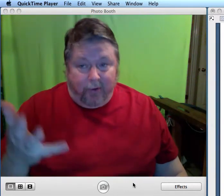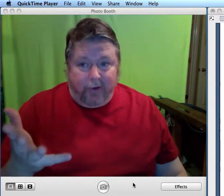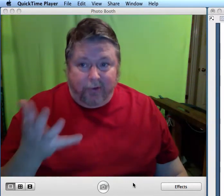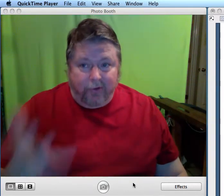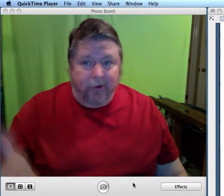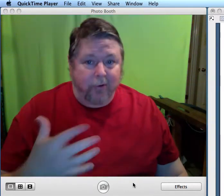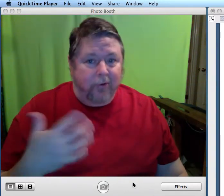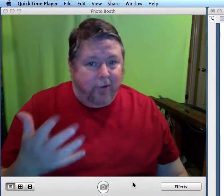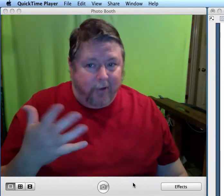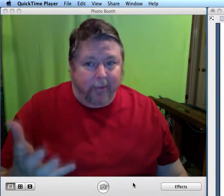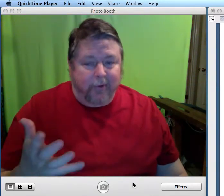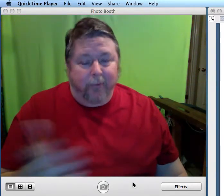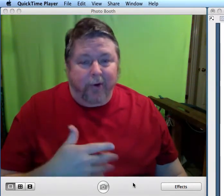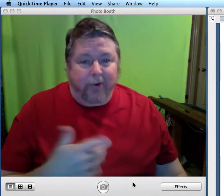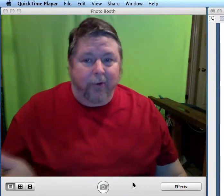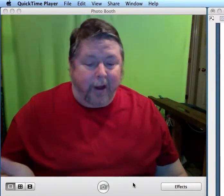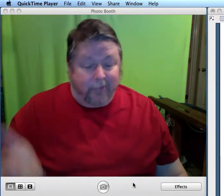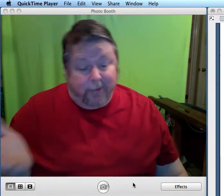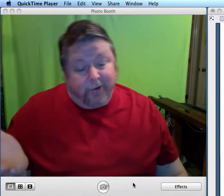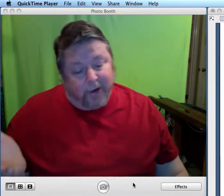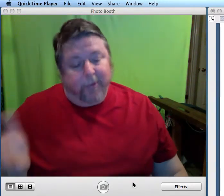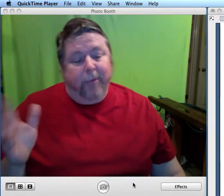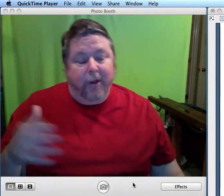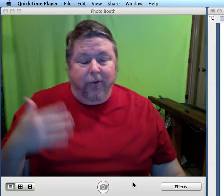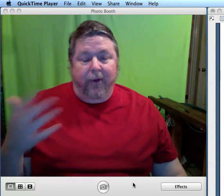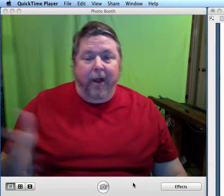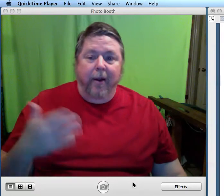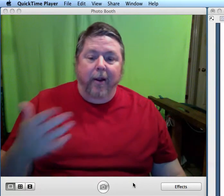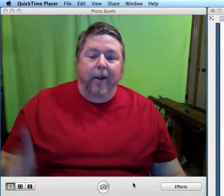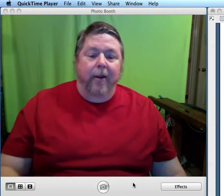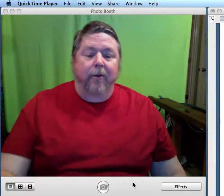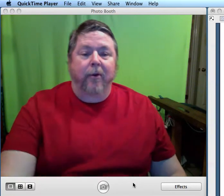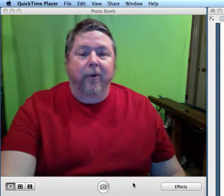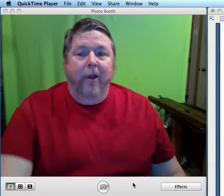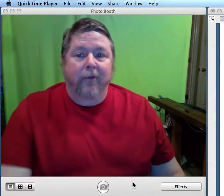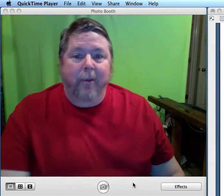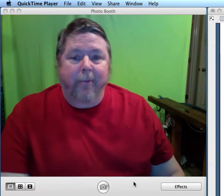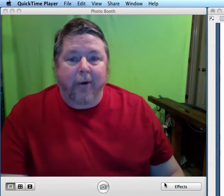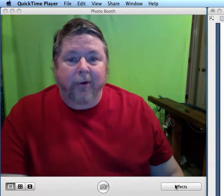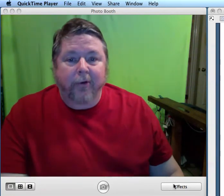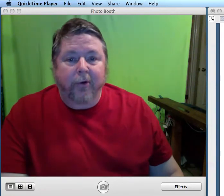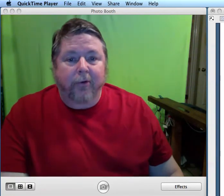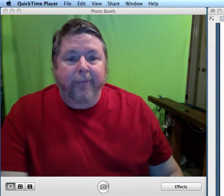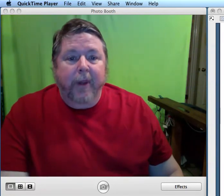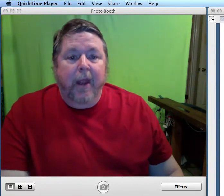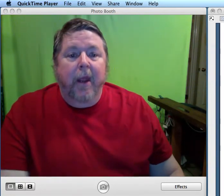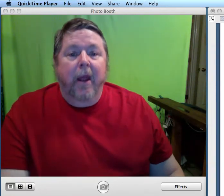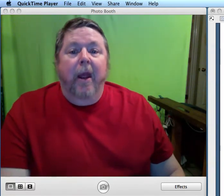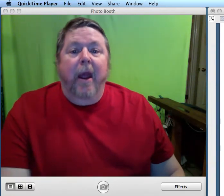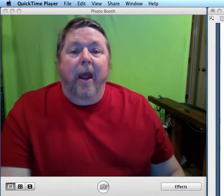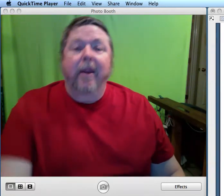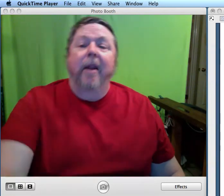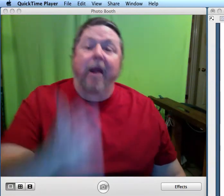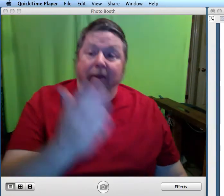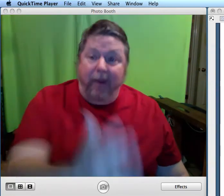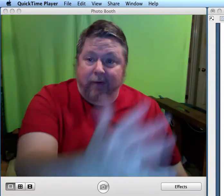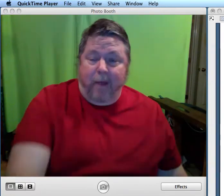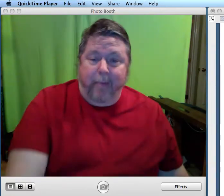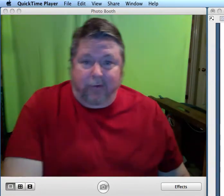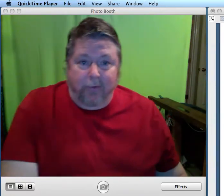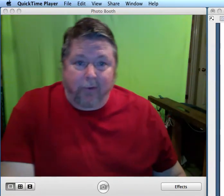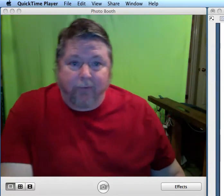but you also get to choose to some extent which story. It has to be Shakespeare, but other than that, you still have some power to choose. And then